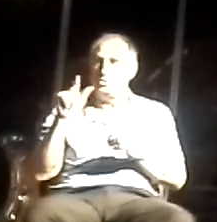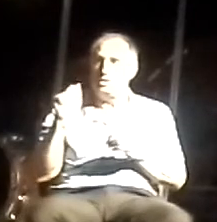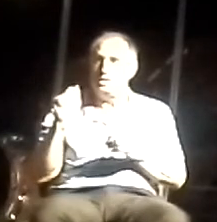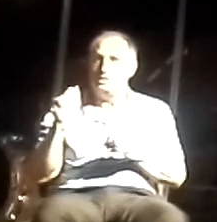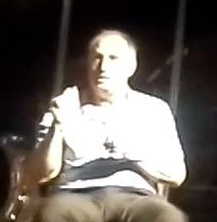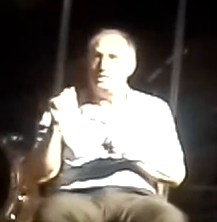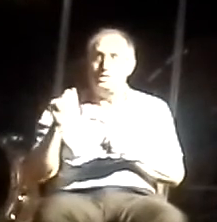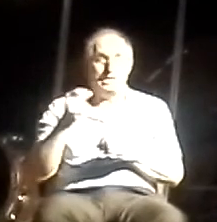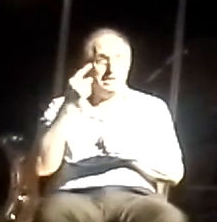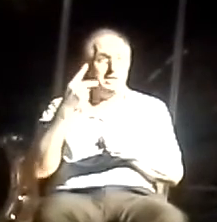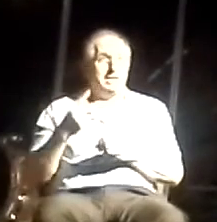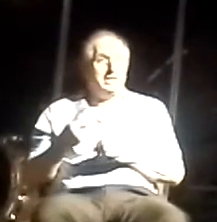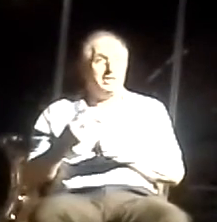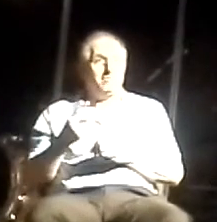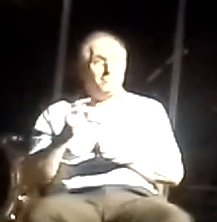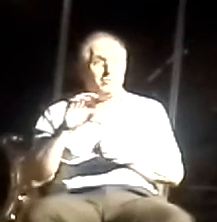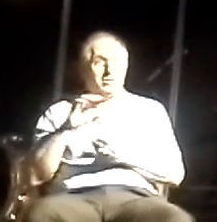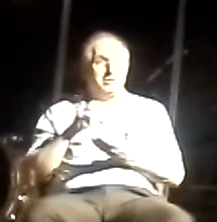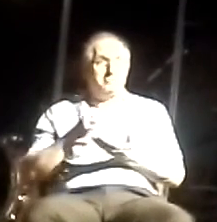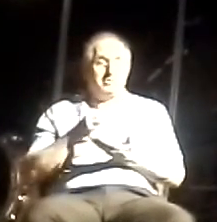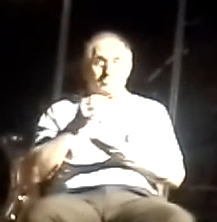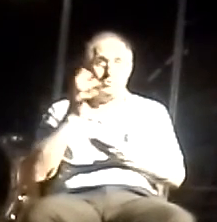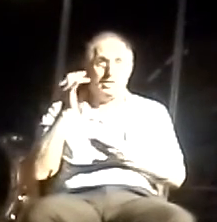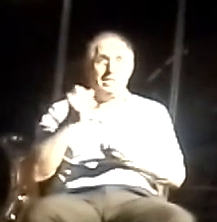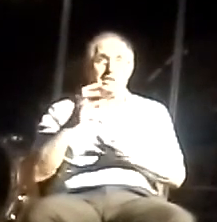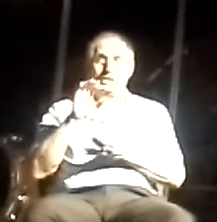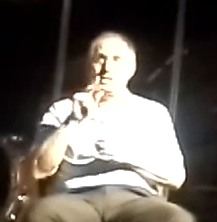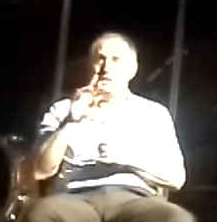I only have a half a cup because it's got a lot of calories in